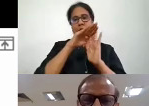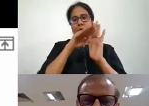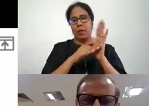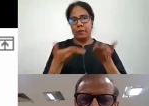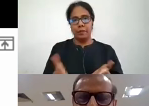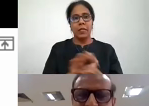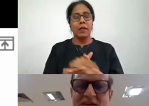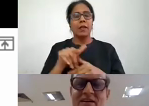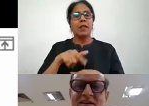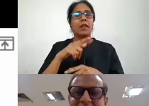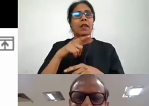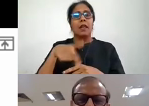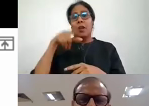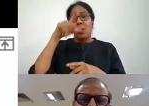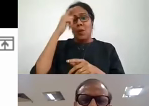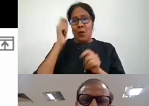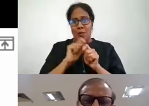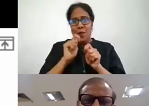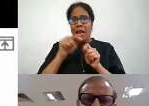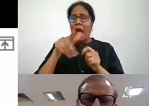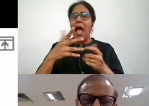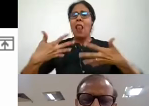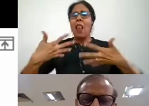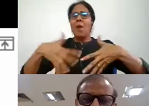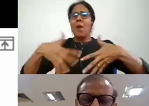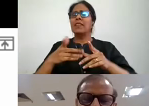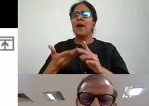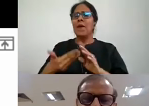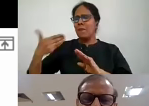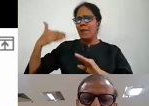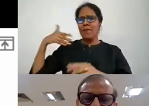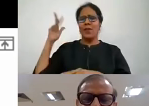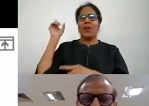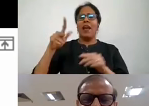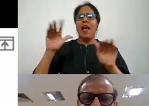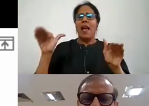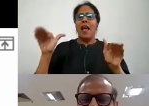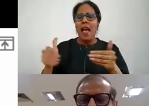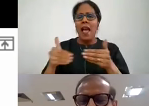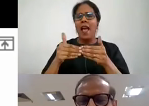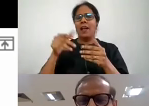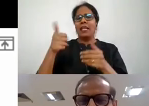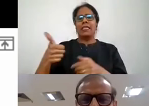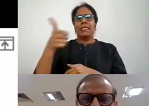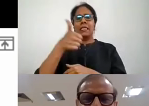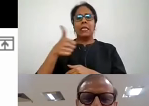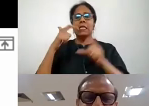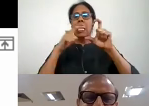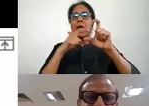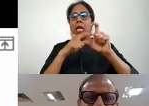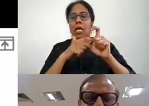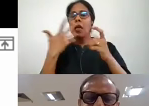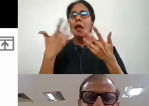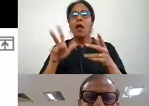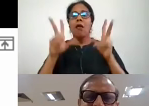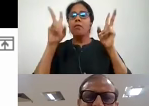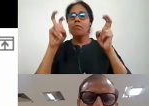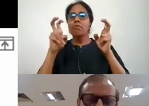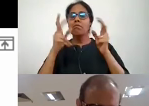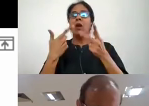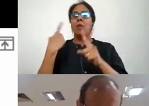lot of my job has been eased by already the introduction of Wi-Fi 6C by Professor Garandikar and the standards